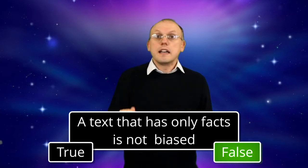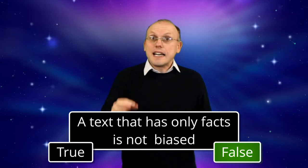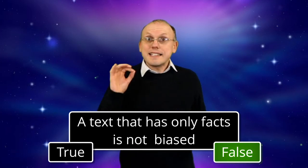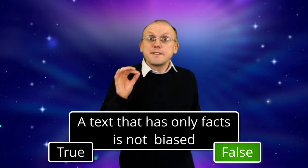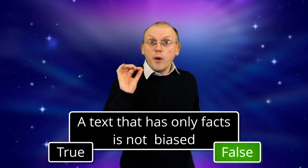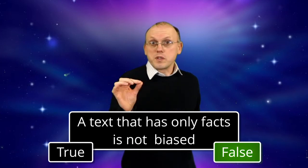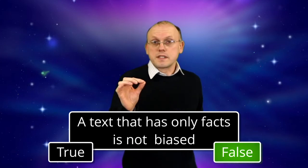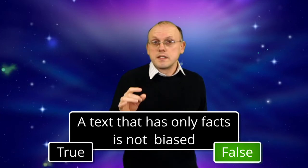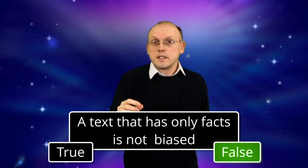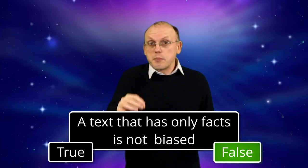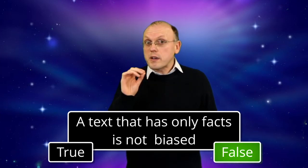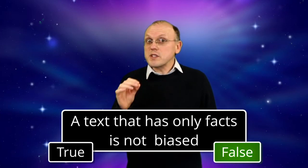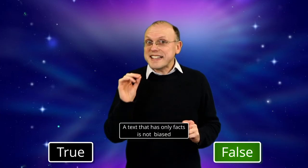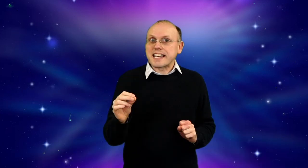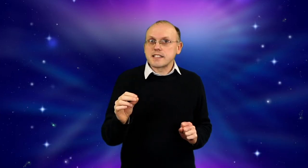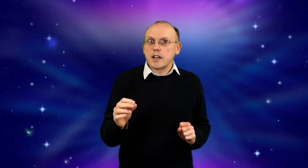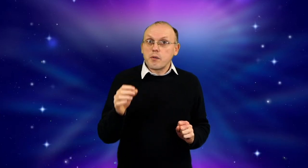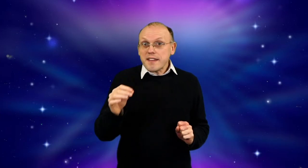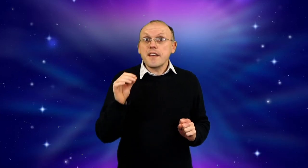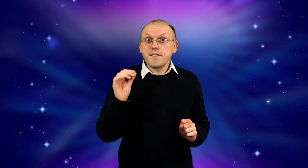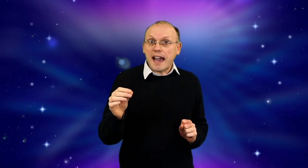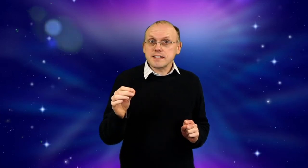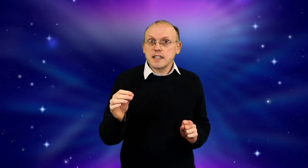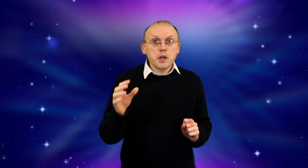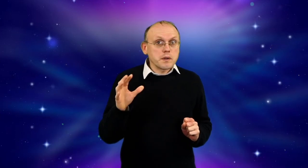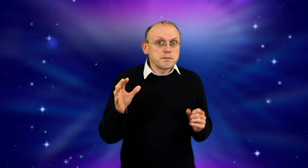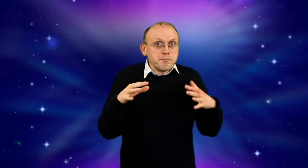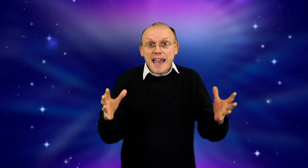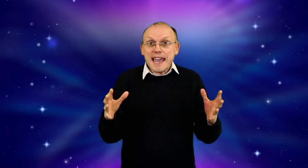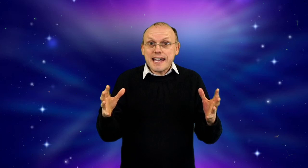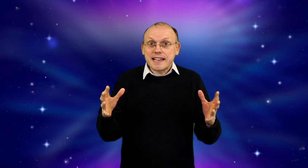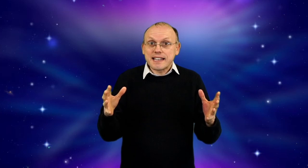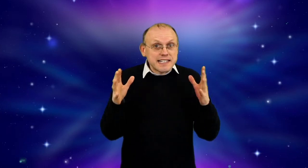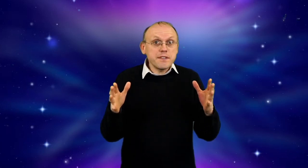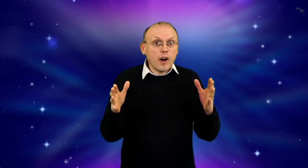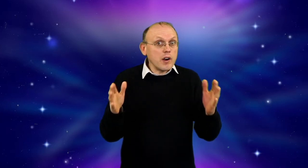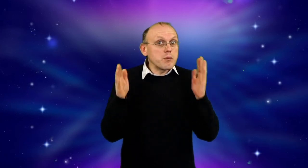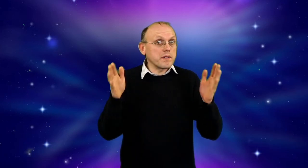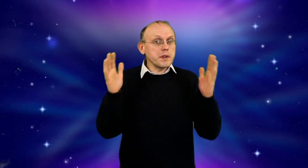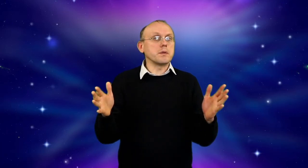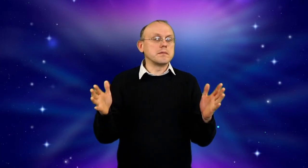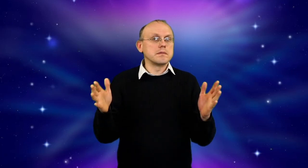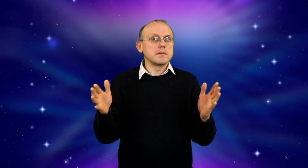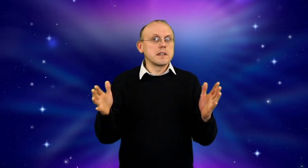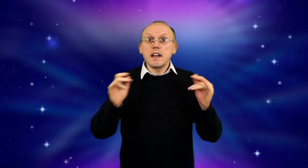It is false, because a text with facts may give only one view. Think